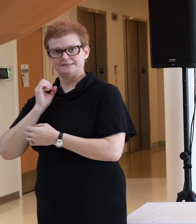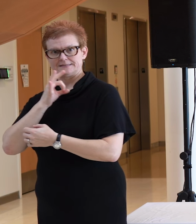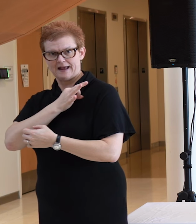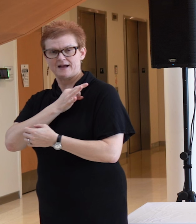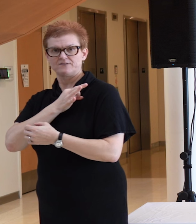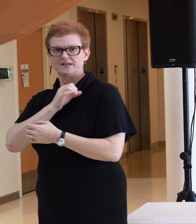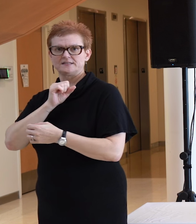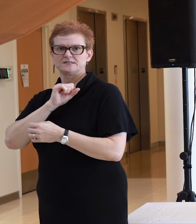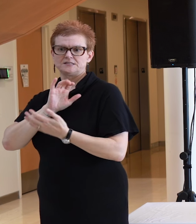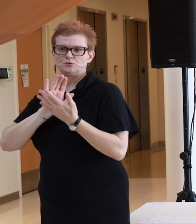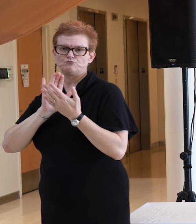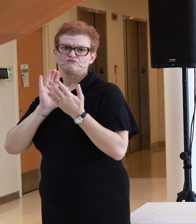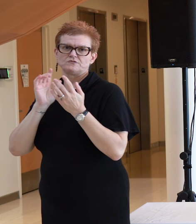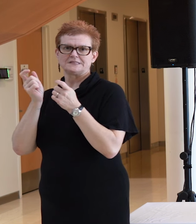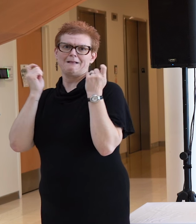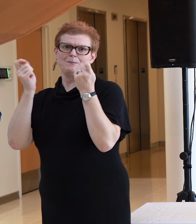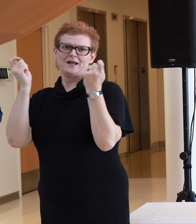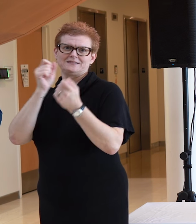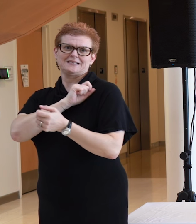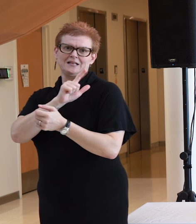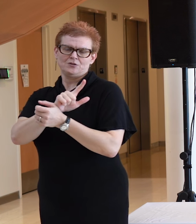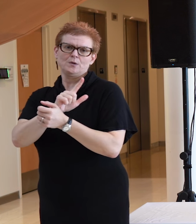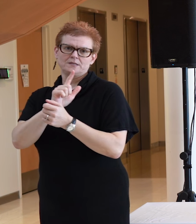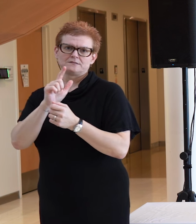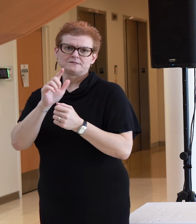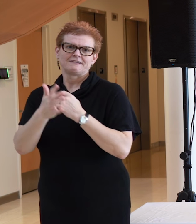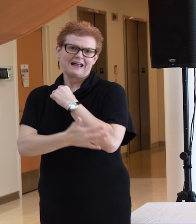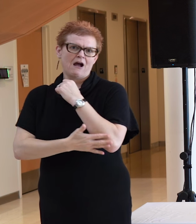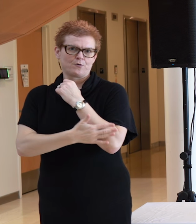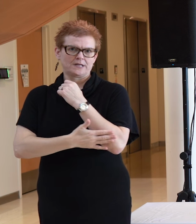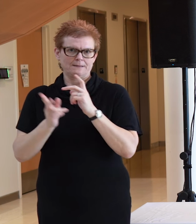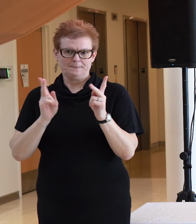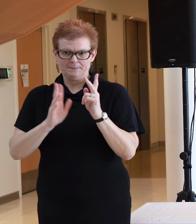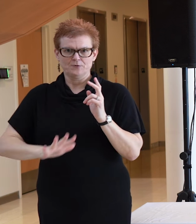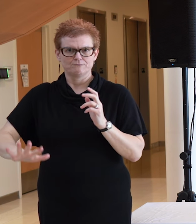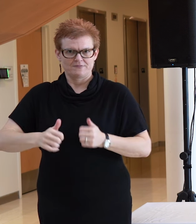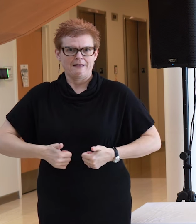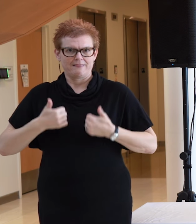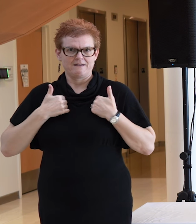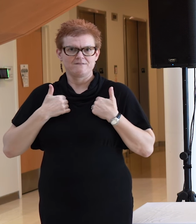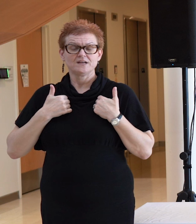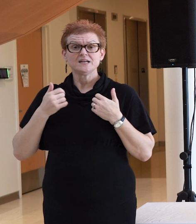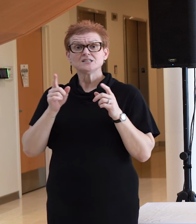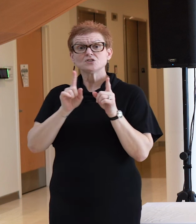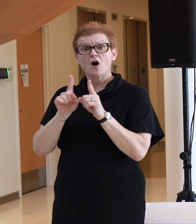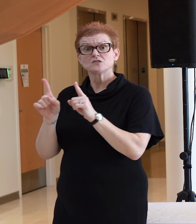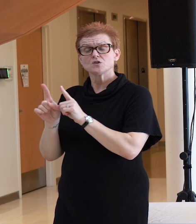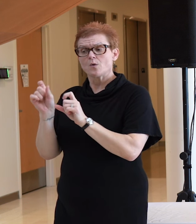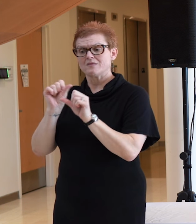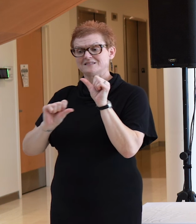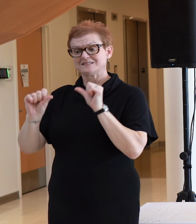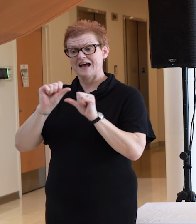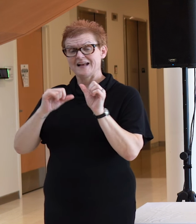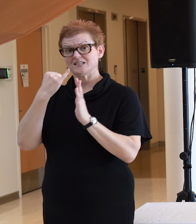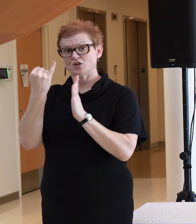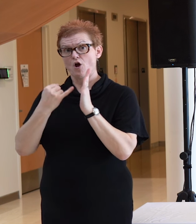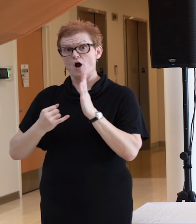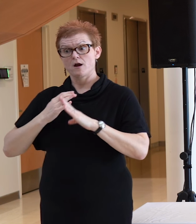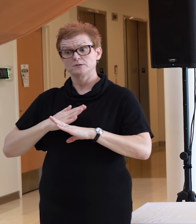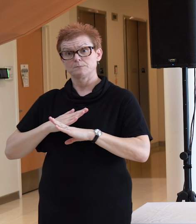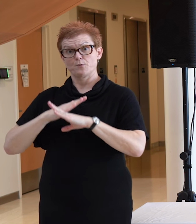County residents. Public health is more than COVID-19, and it's the science and art of preventing disease,